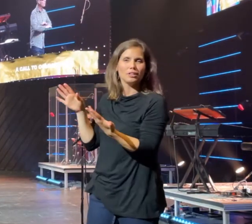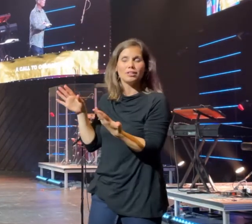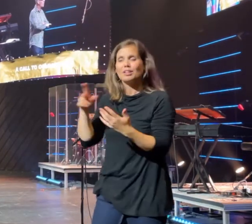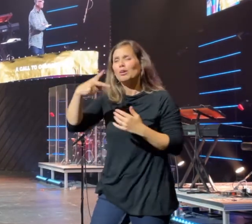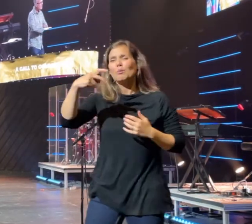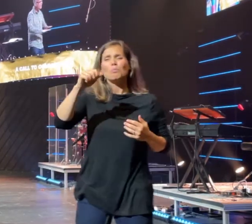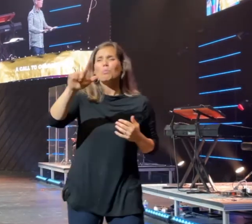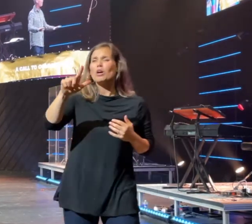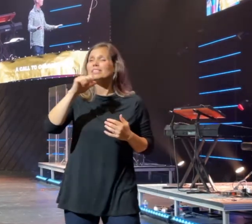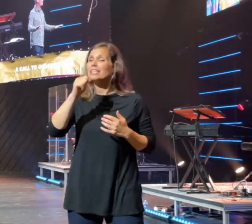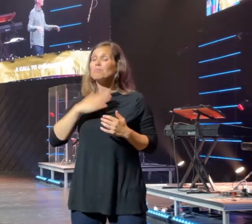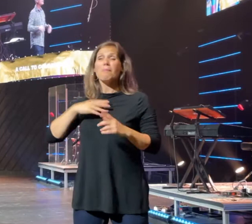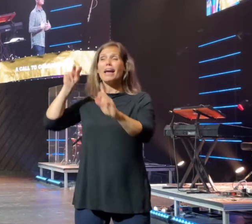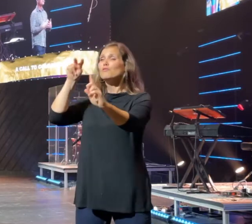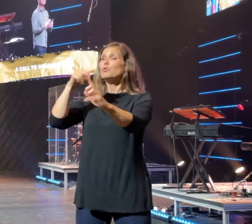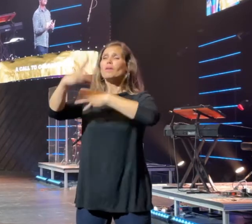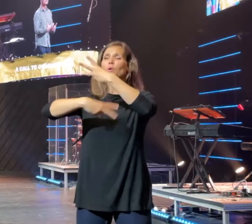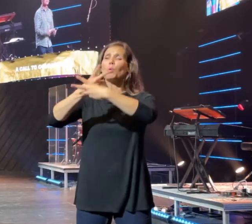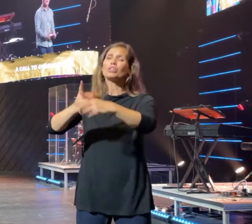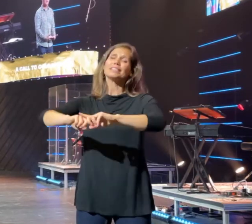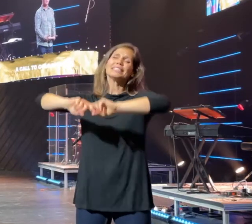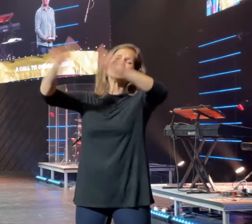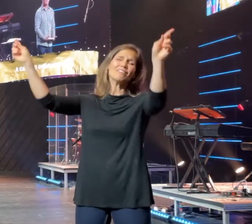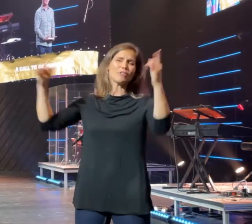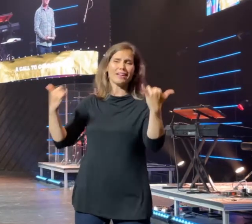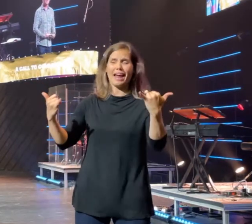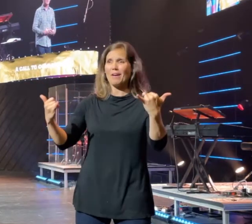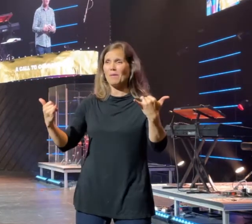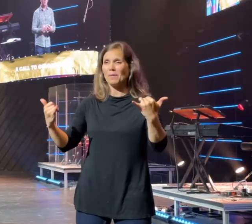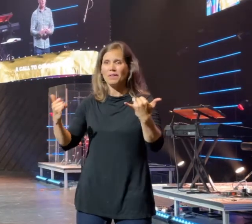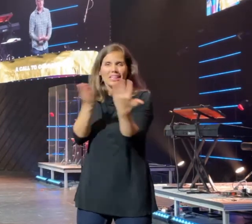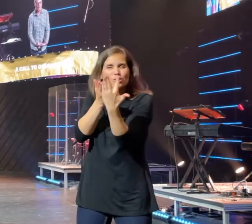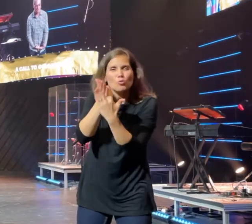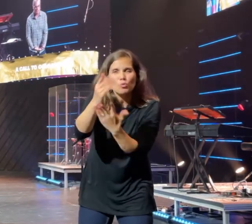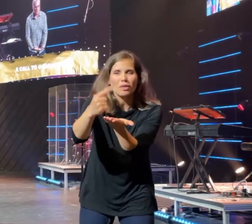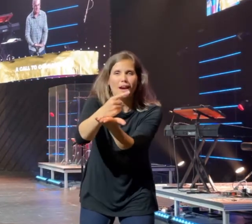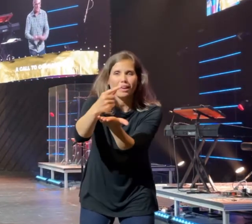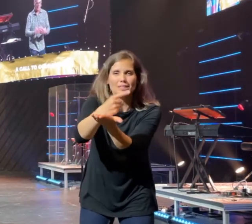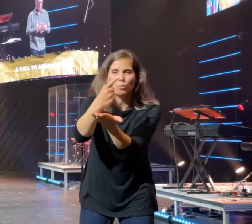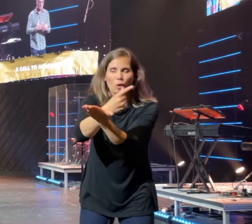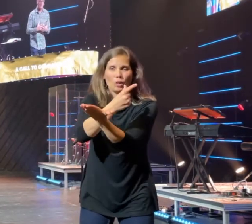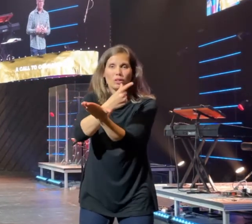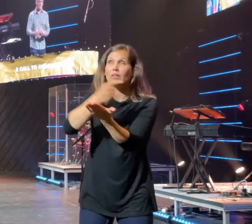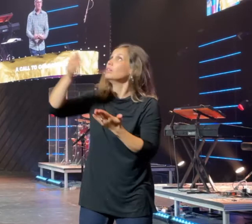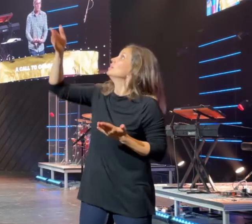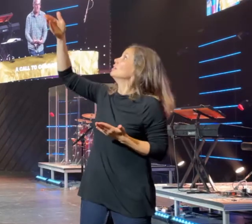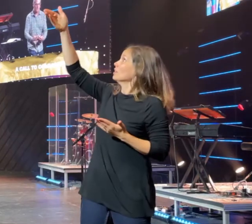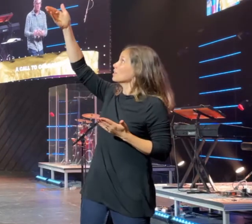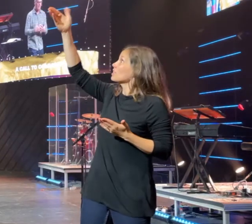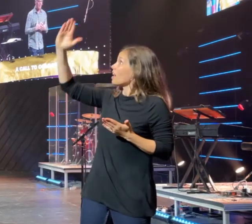see the world the way I did at all. I see it through the lens of the gospel. And he's saying that God has reconciled us back